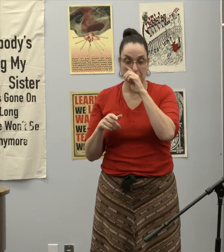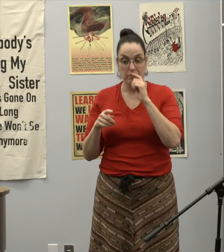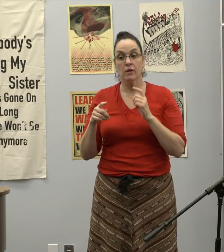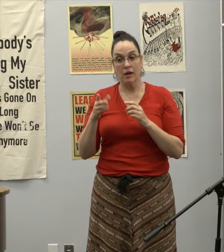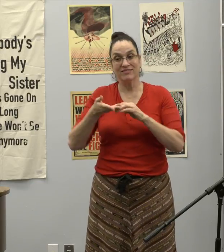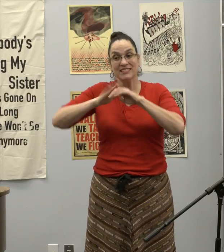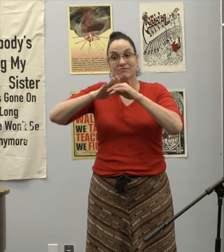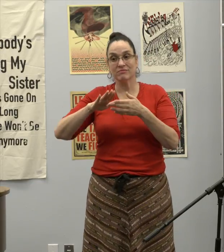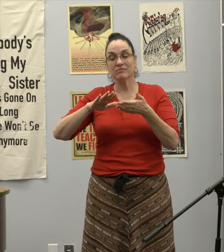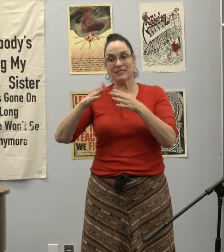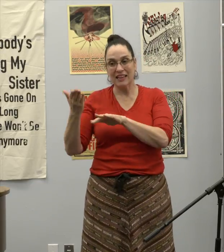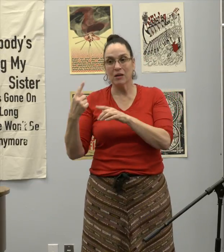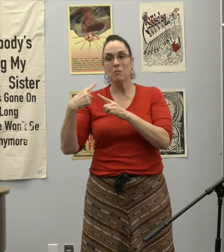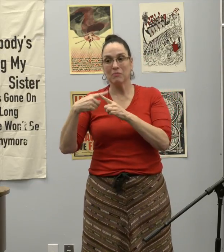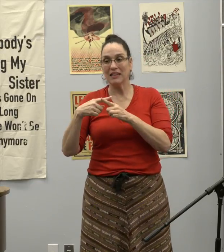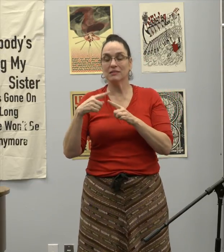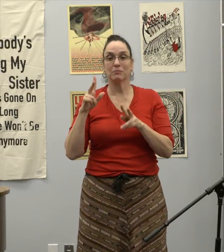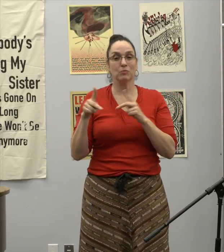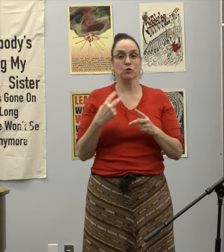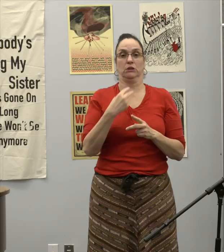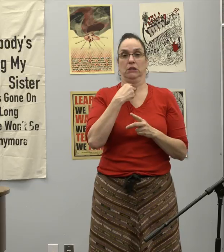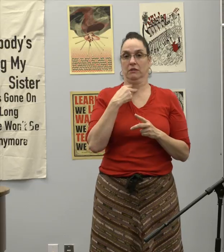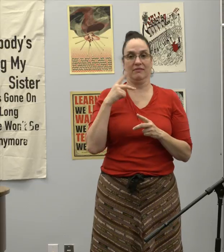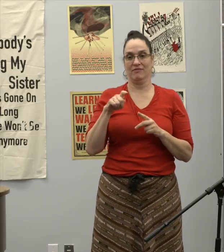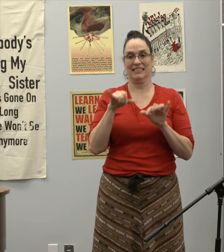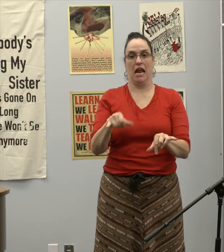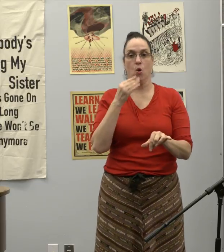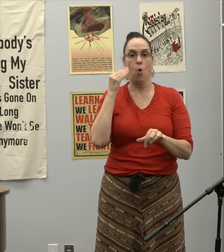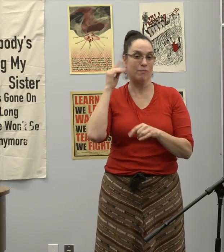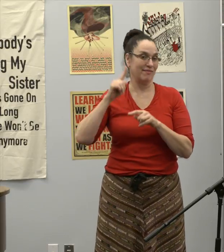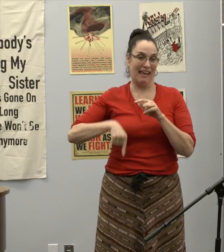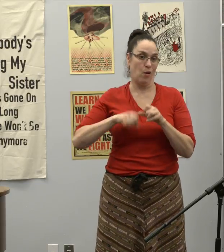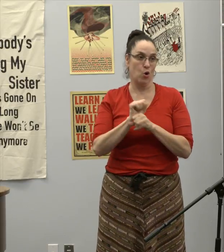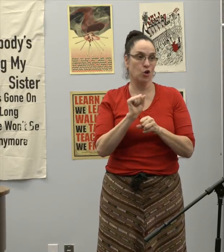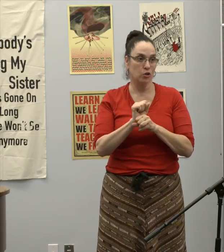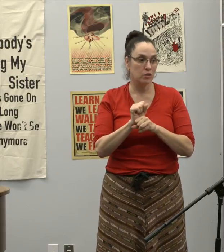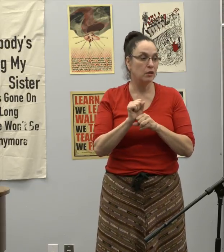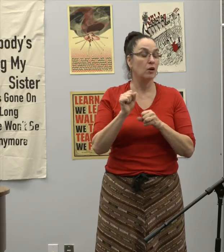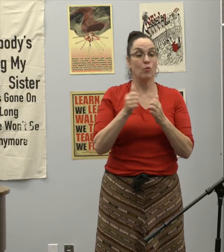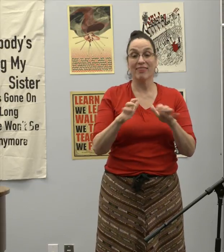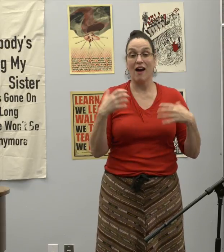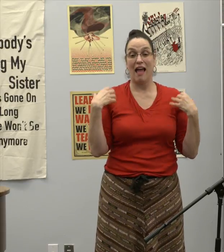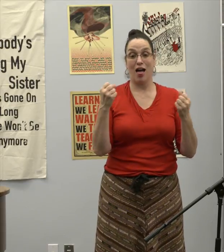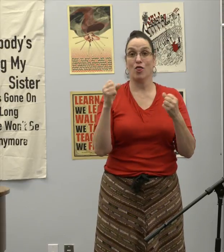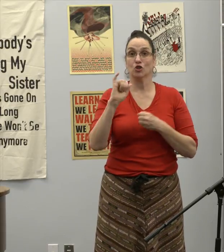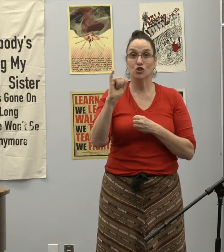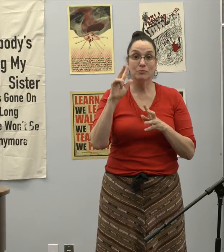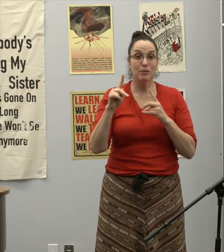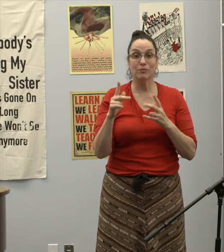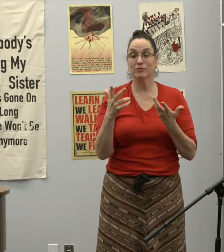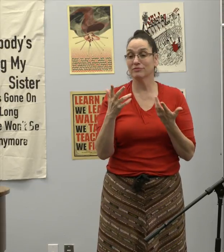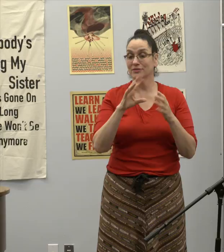die, but then you become incapacitated so you can't work. Without health insurance, families become bankrupt. They lose their